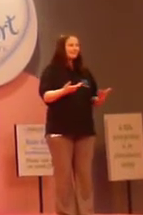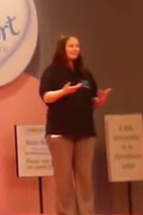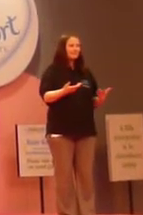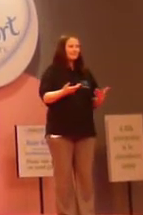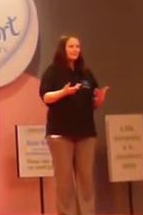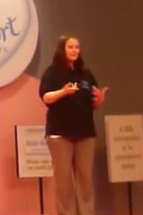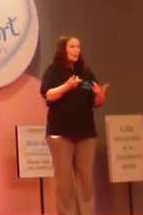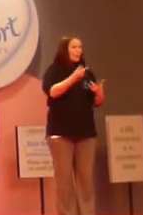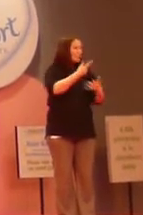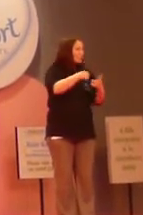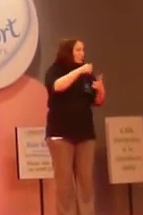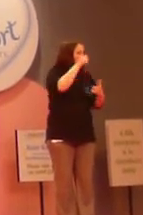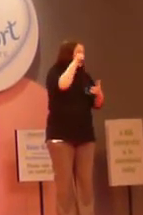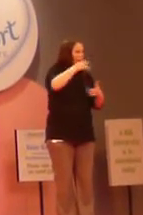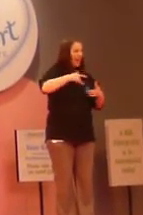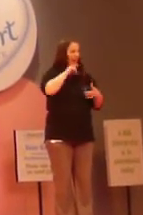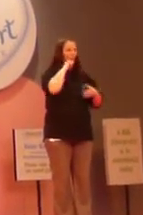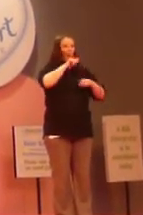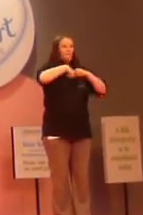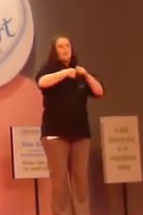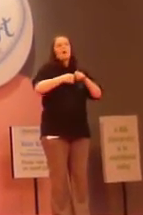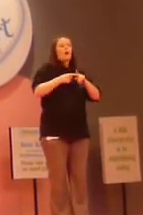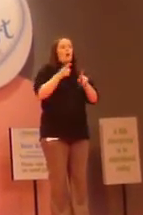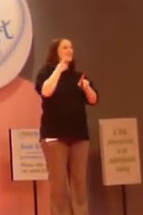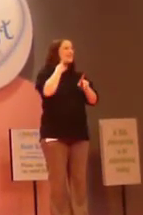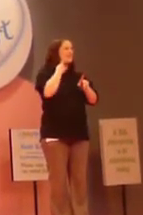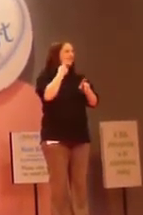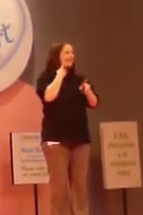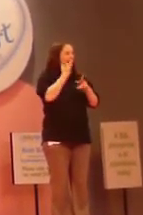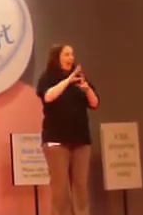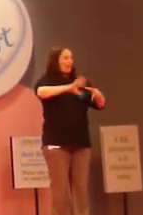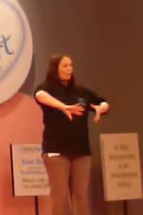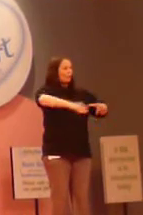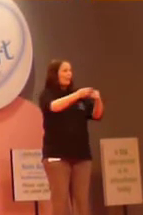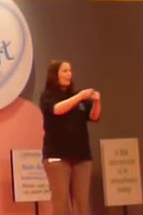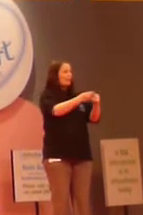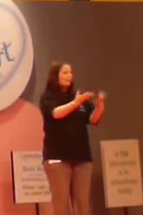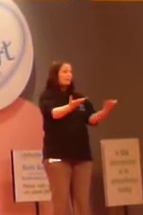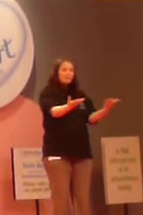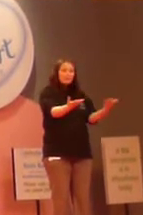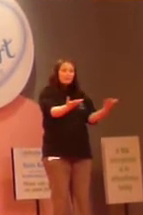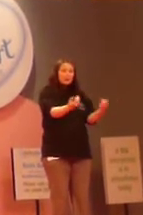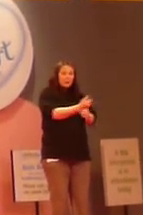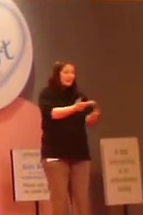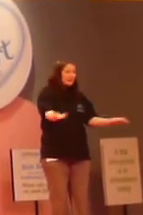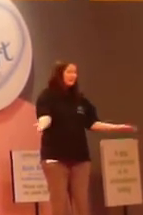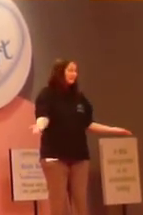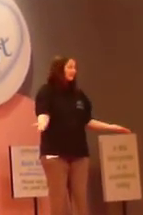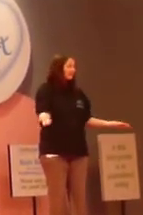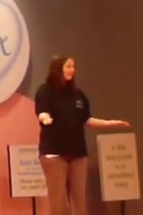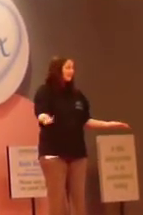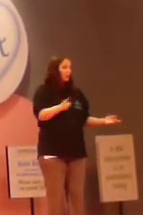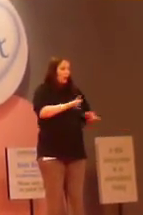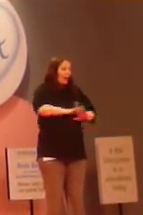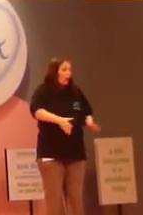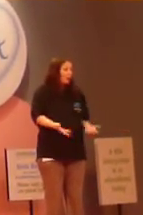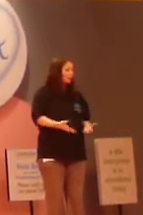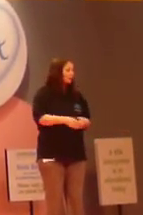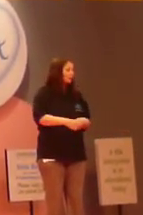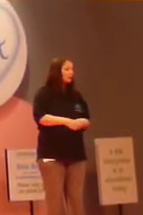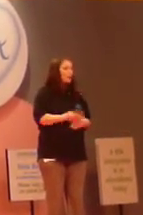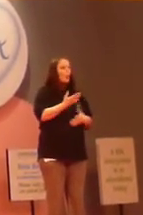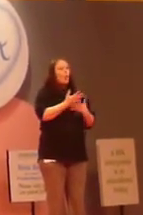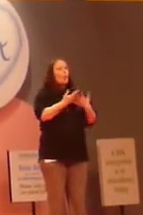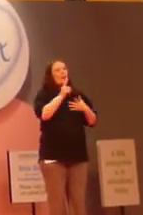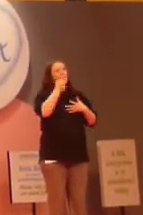And you know it's made your life so much easier, and everyone's agreeing with you. So, you know, part of me thinks, why not? And a lot of